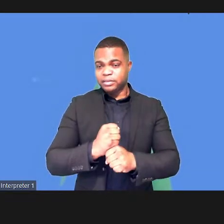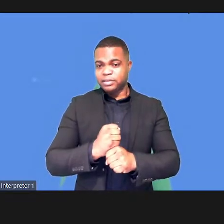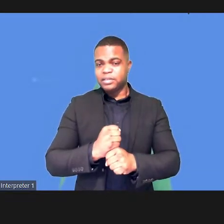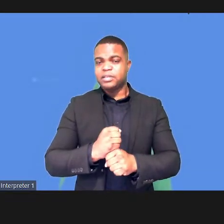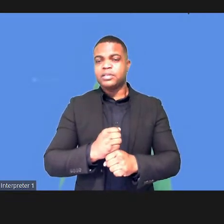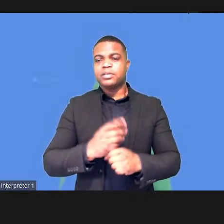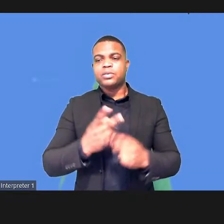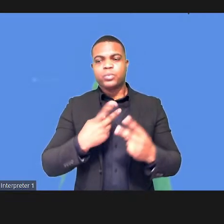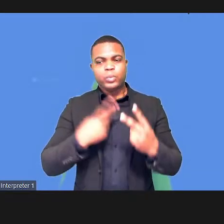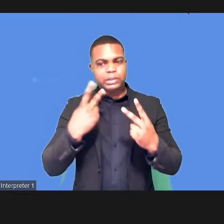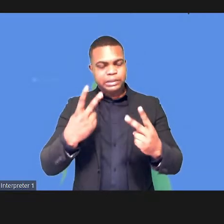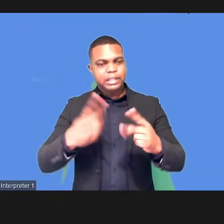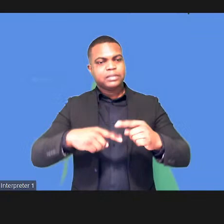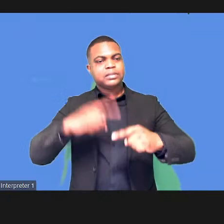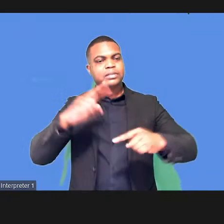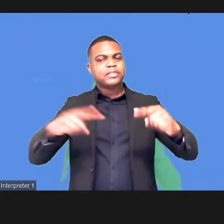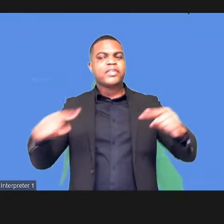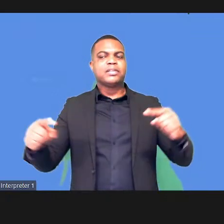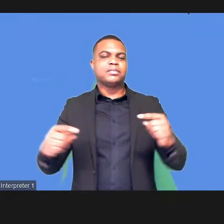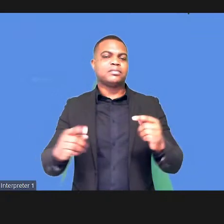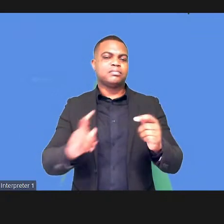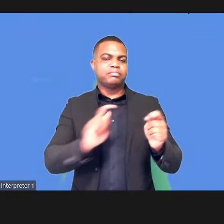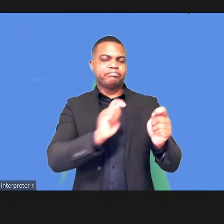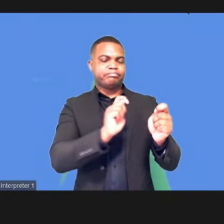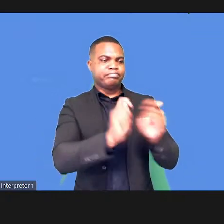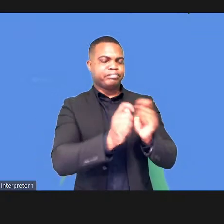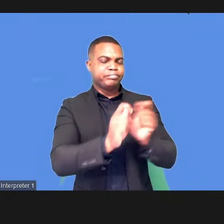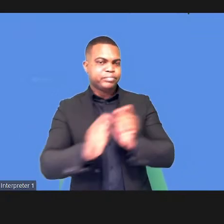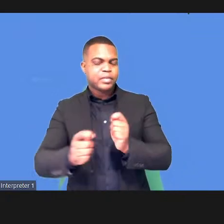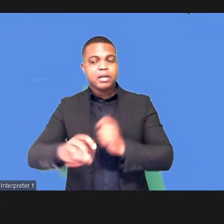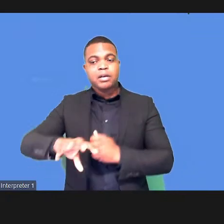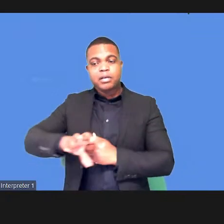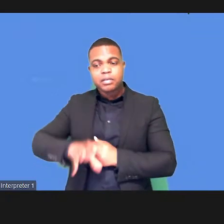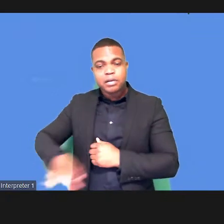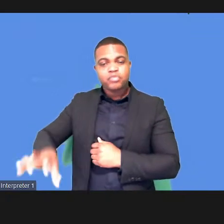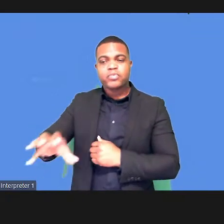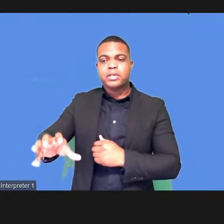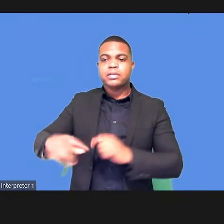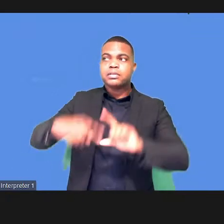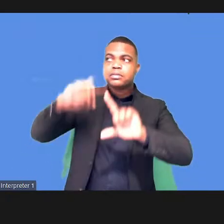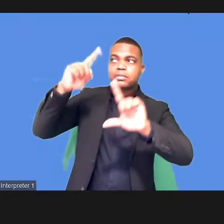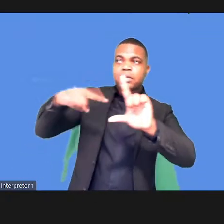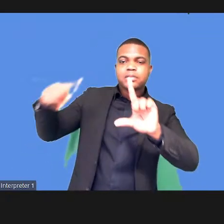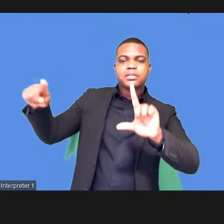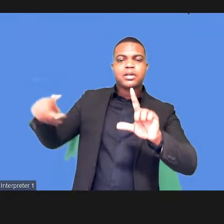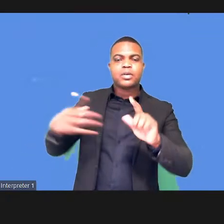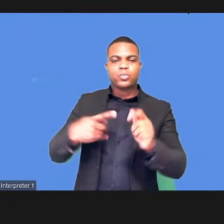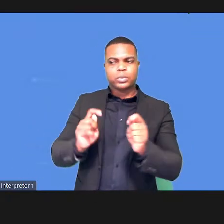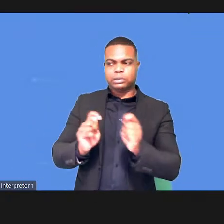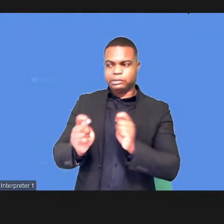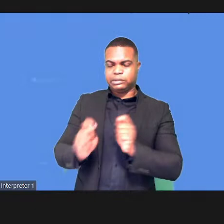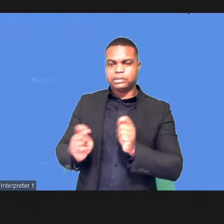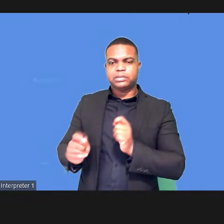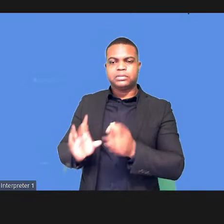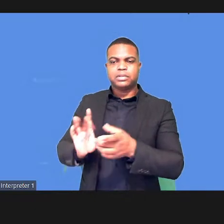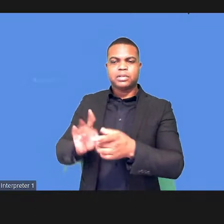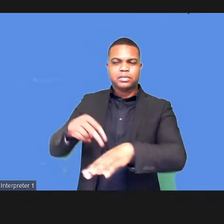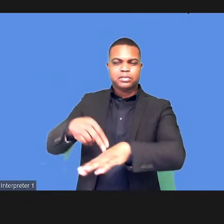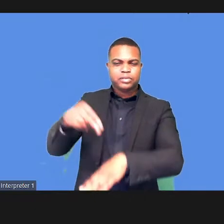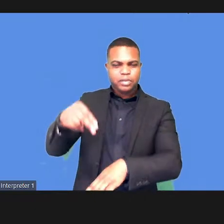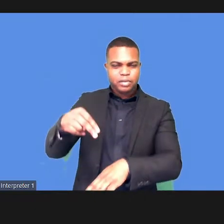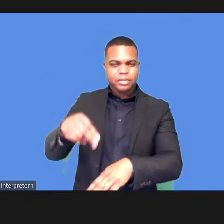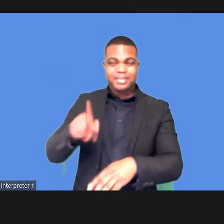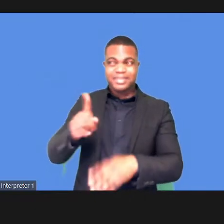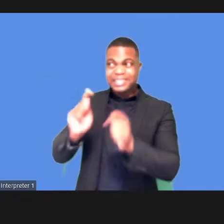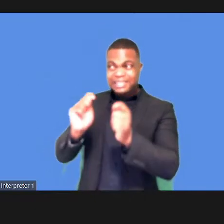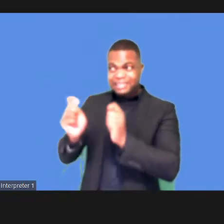the reform goes back to 2004. That will be the case for many West African countries. But our indices